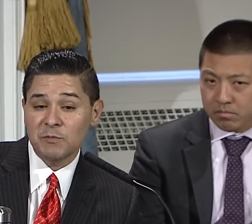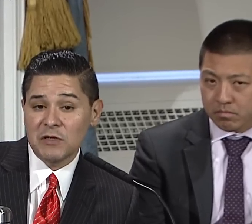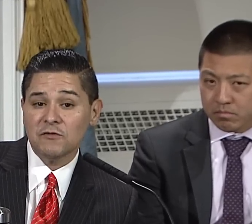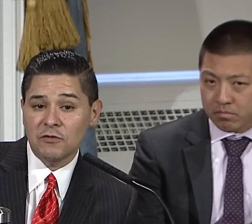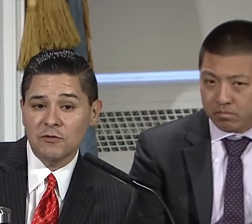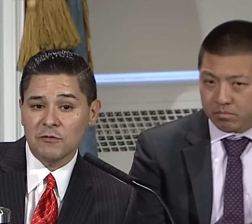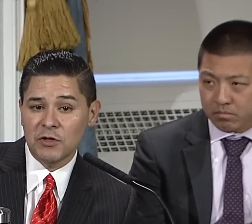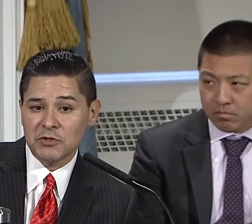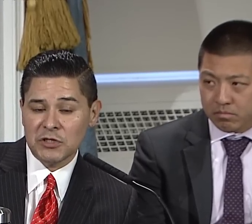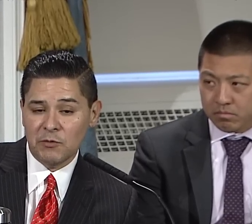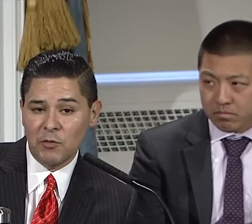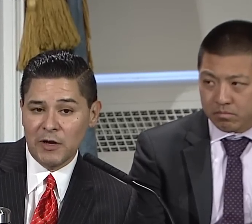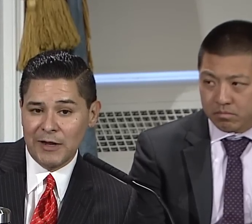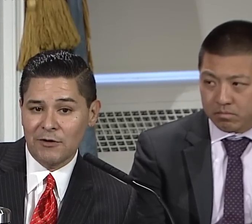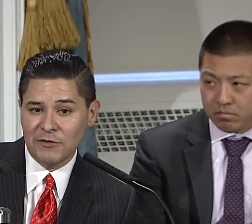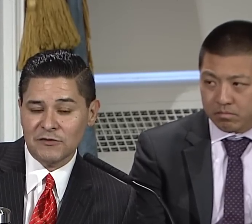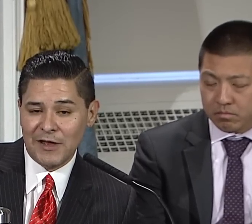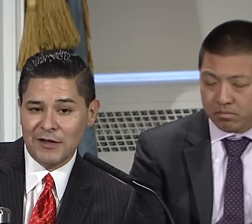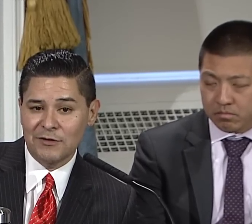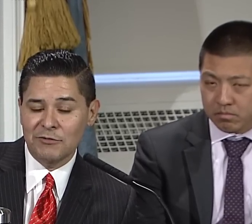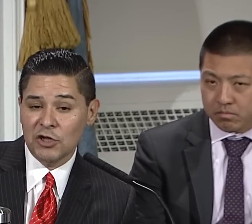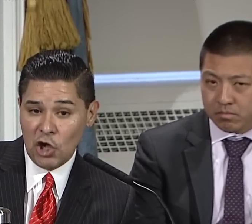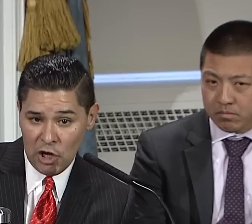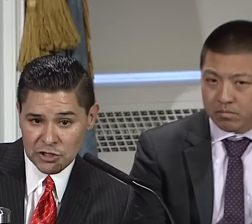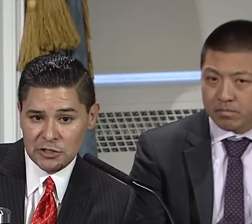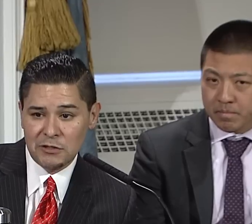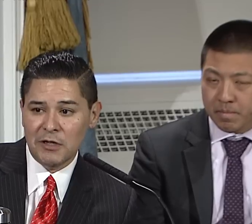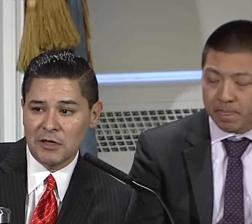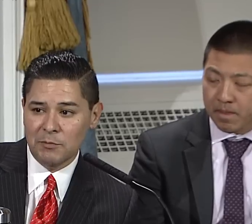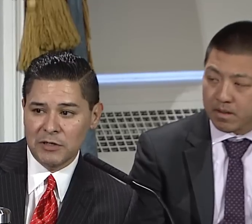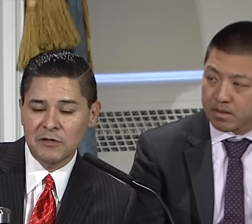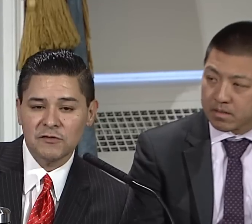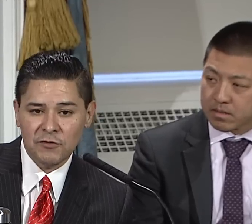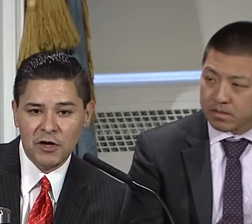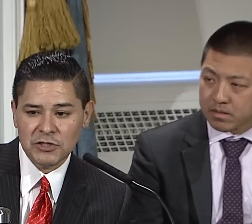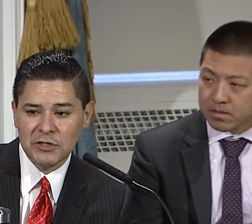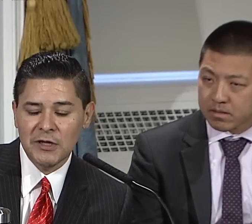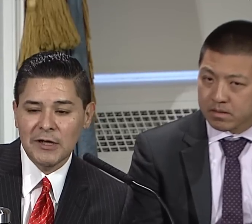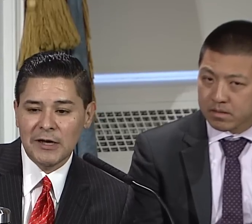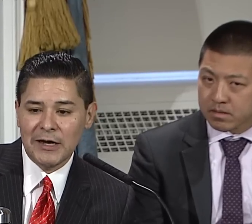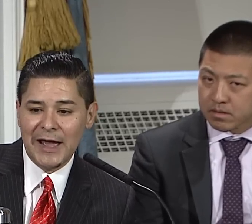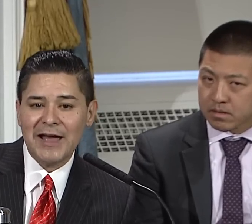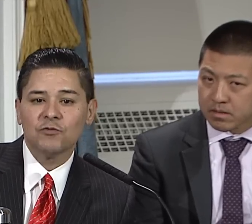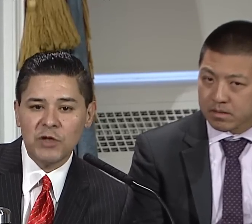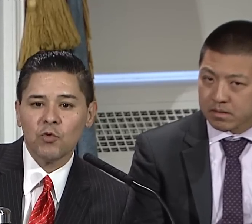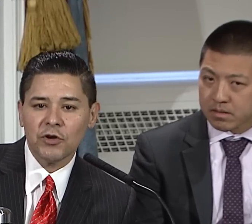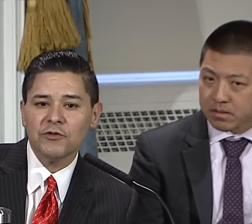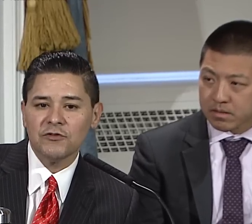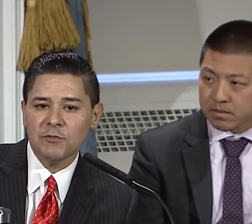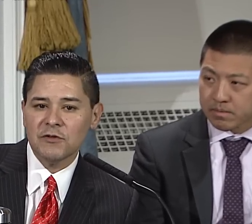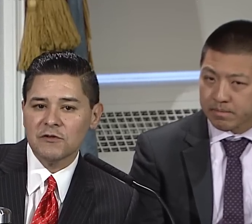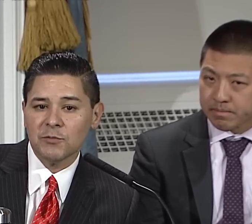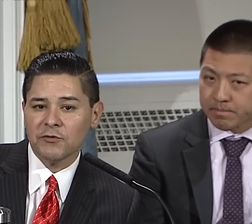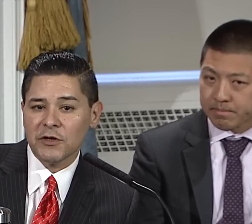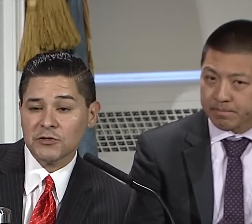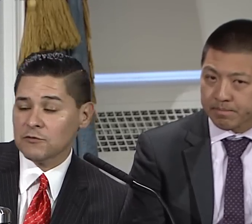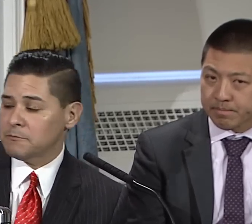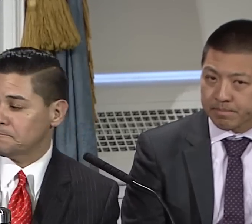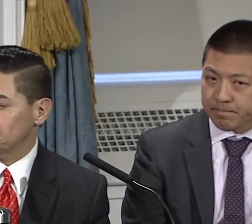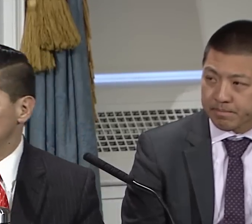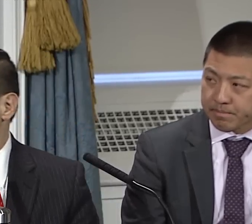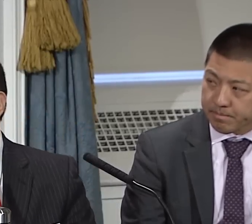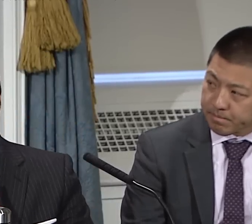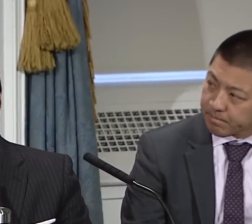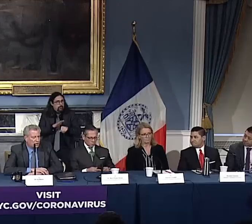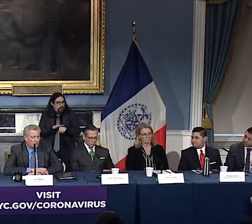really bespeaks to the notion that we want to err on the side of caution and abundance of caution as we work through some of these imperfections.